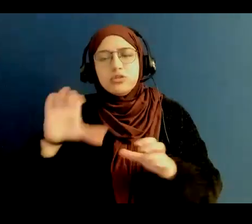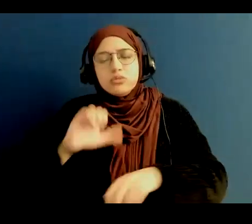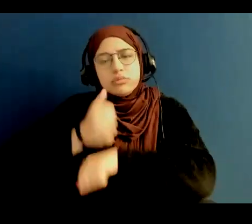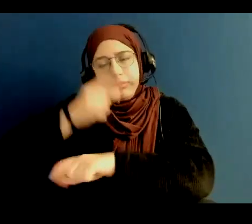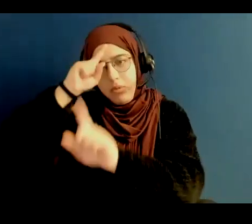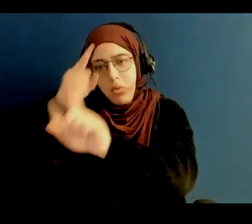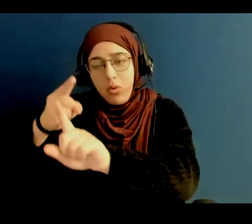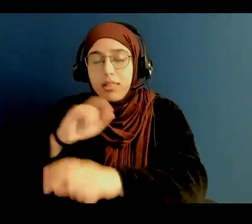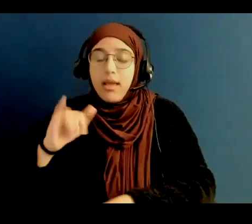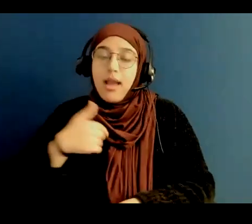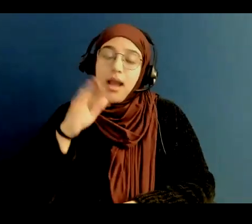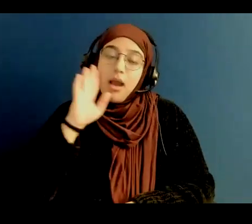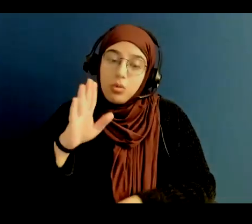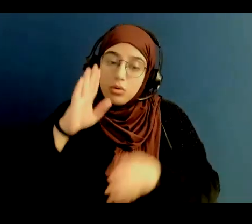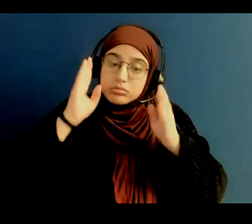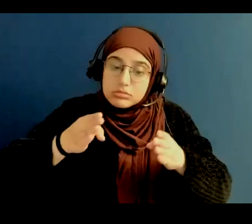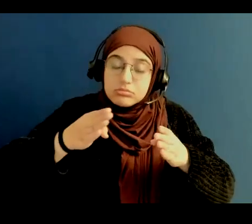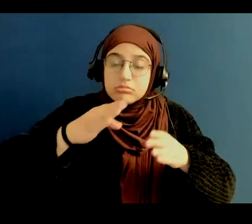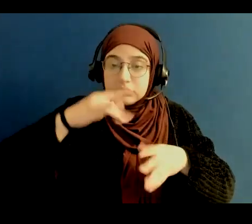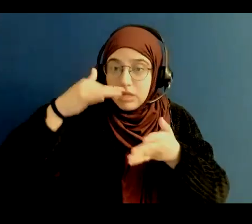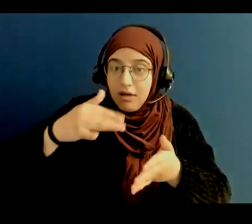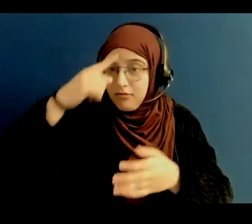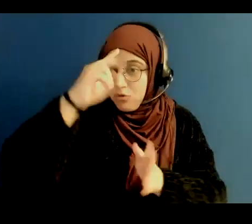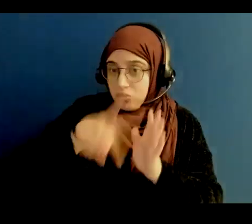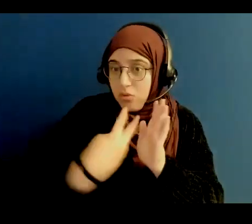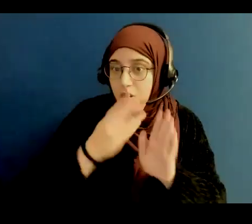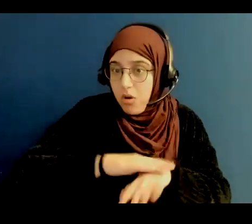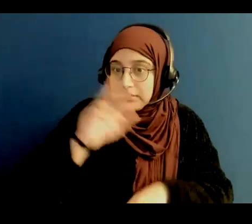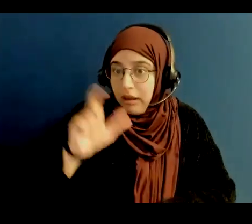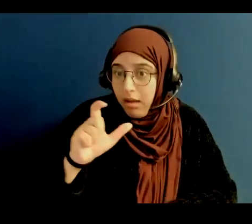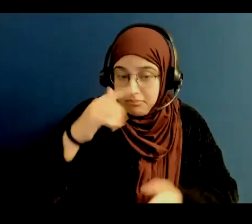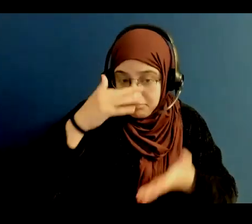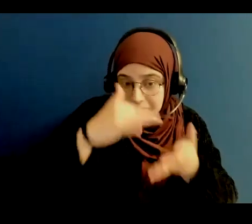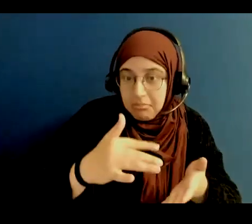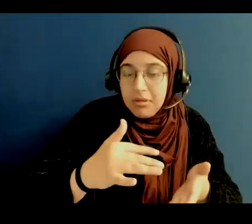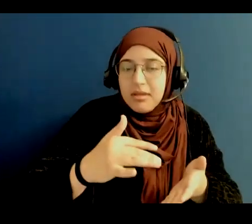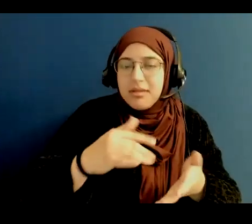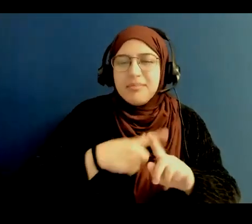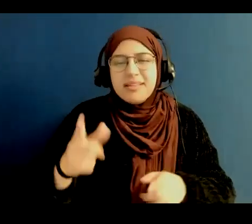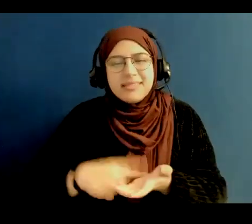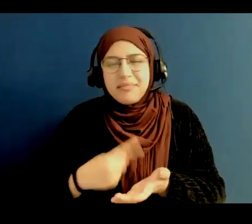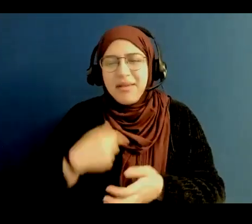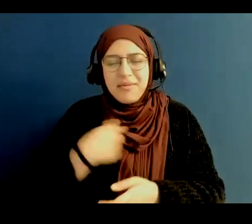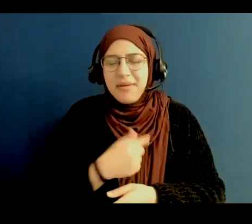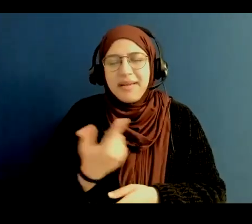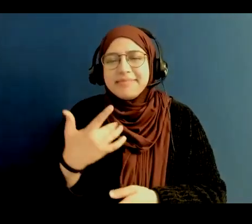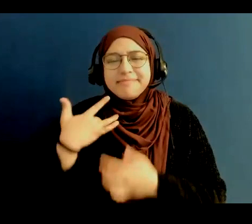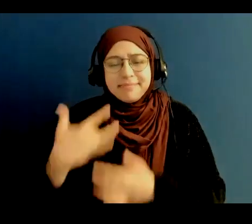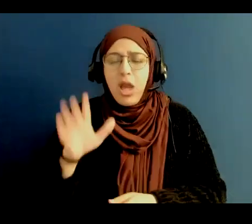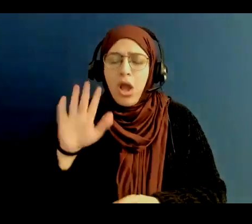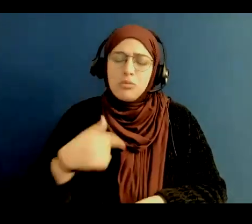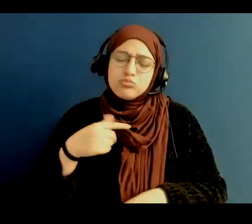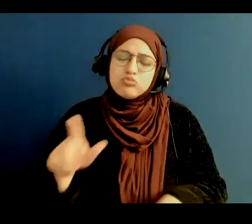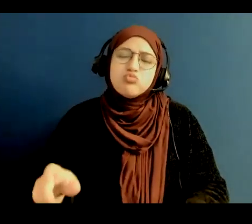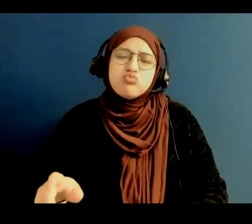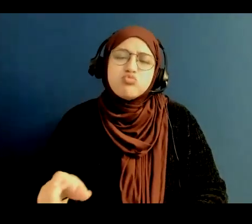not specific. So when we go to study, we spend 20 minutes just researching and random stuff and, oh, I need to get my